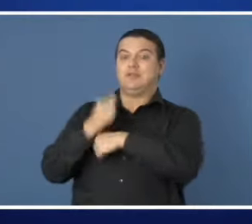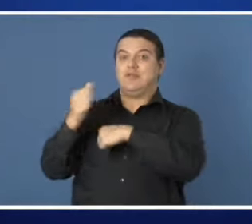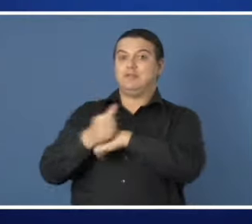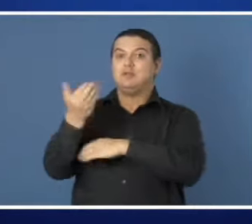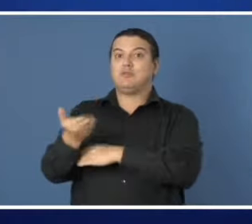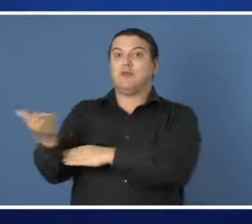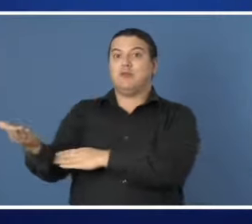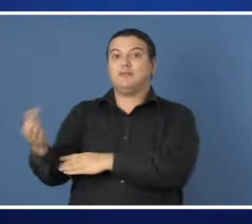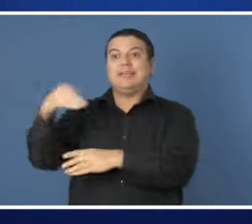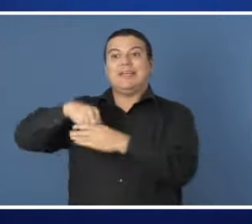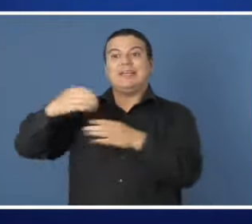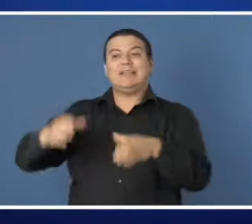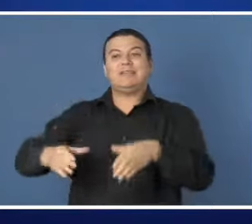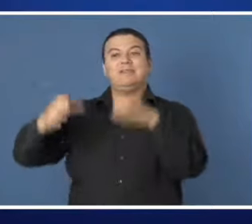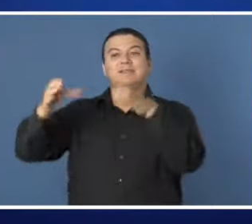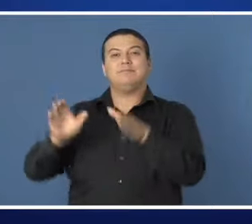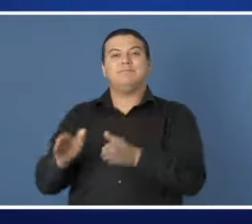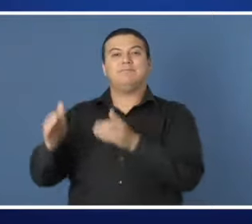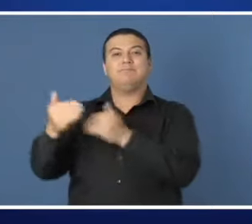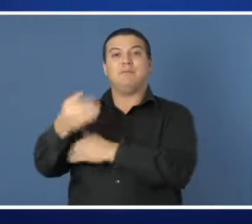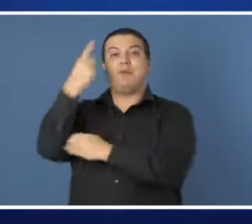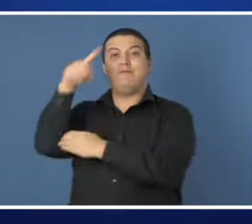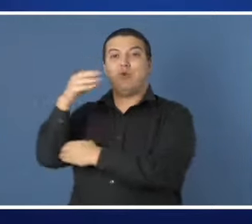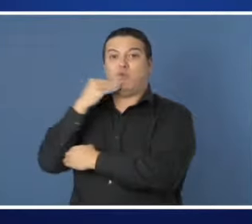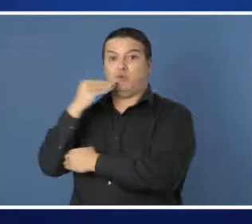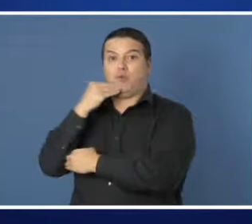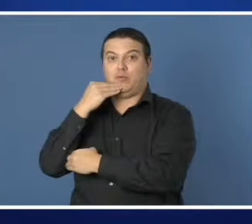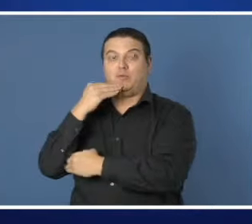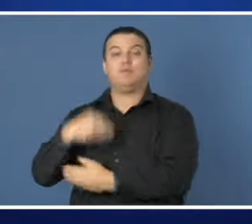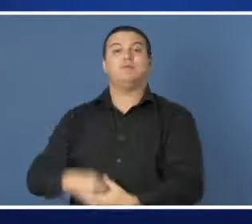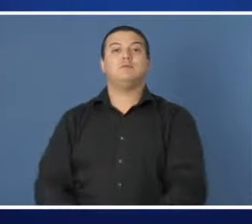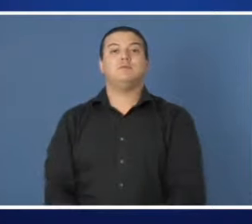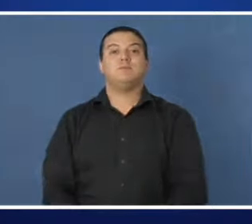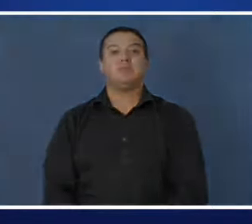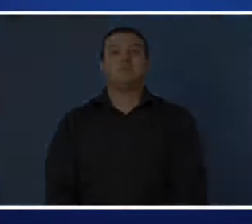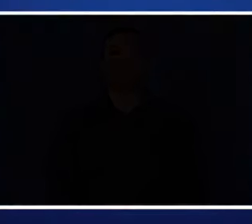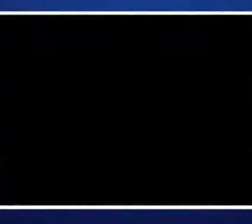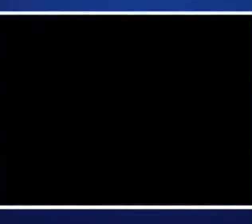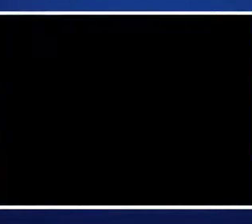Never store hazardous products in food containers.